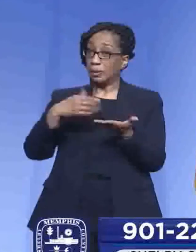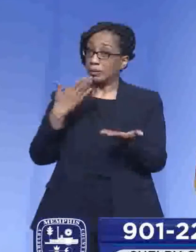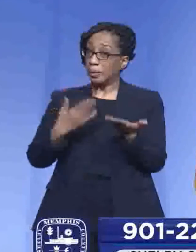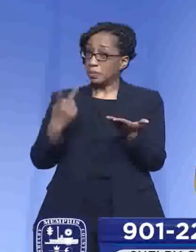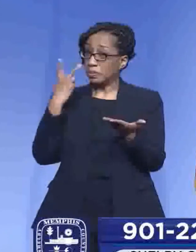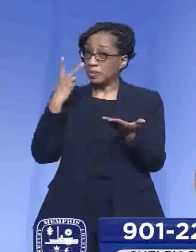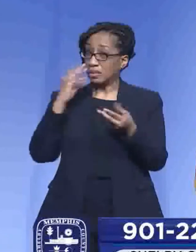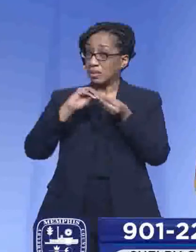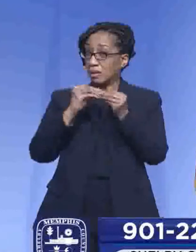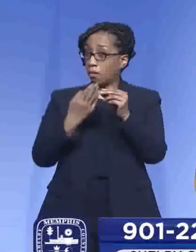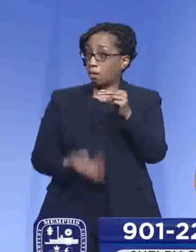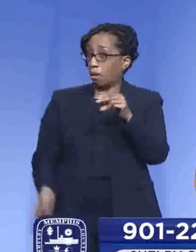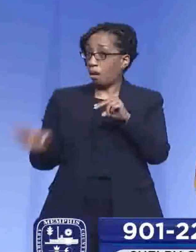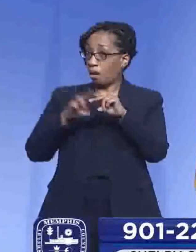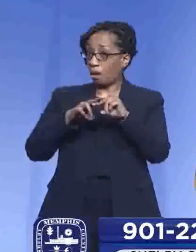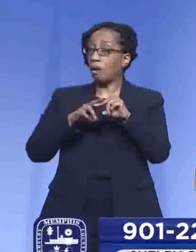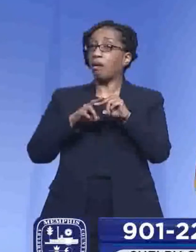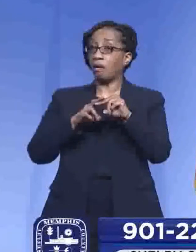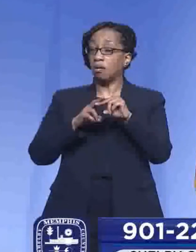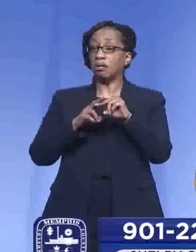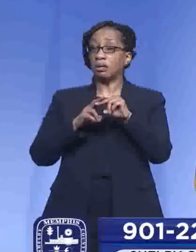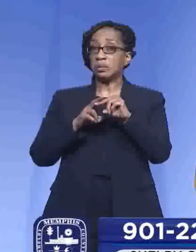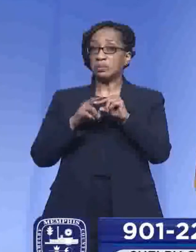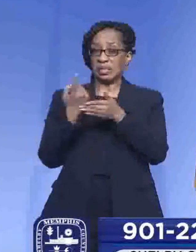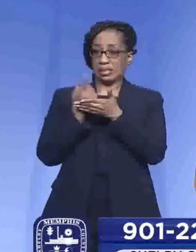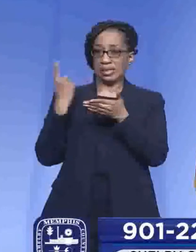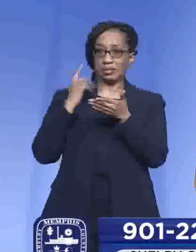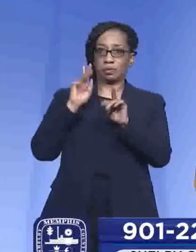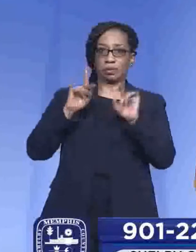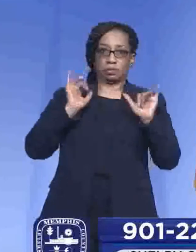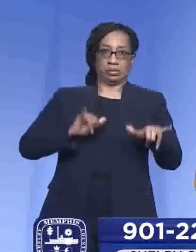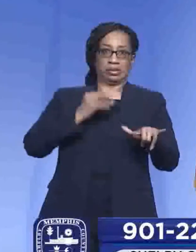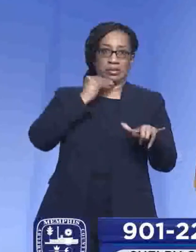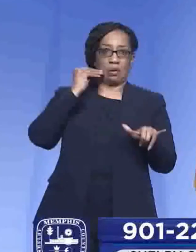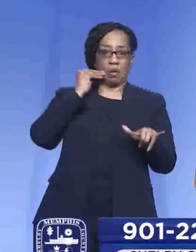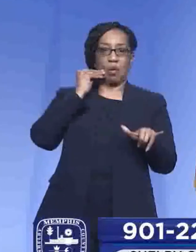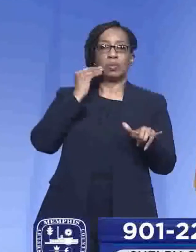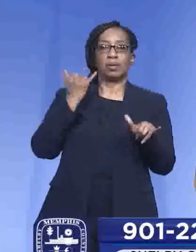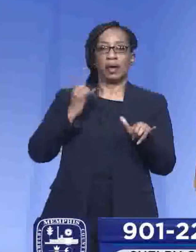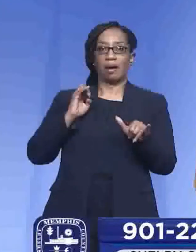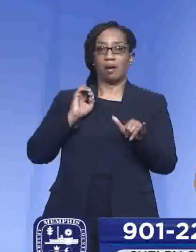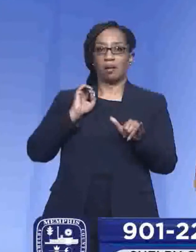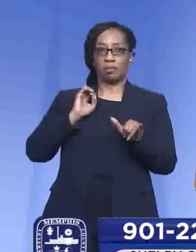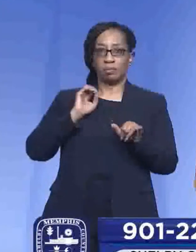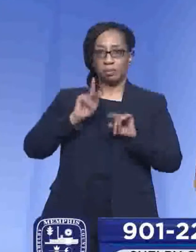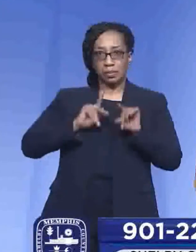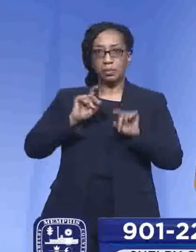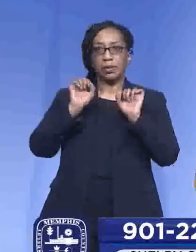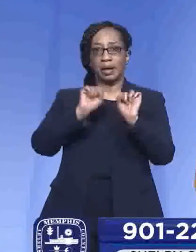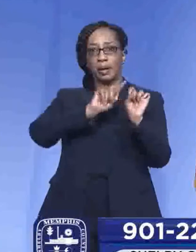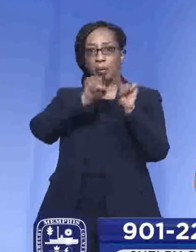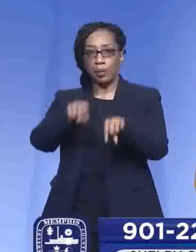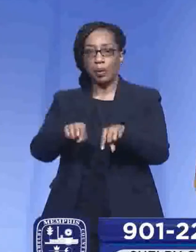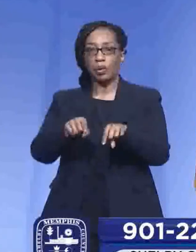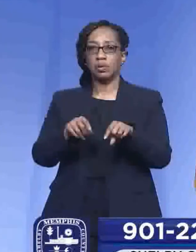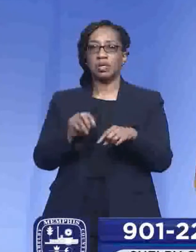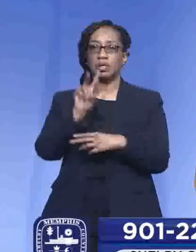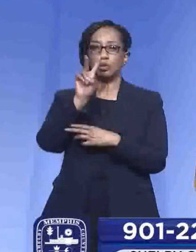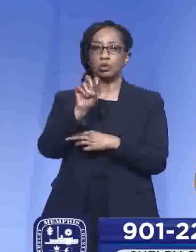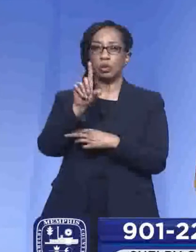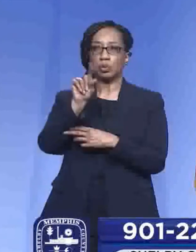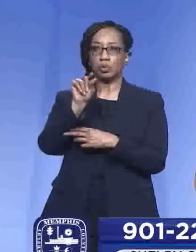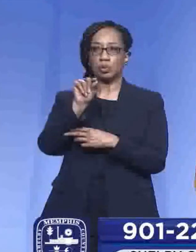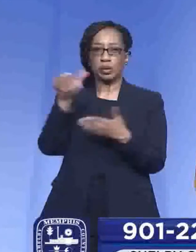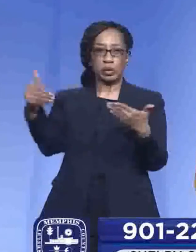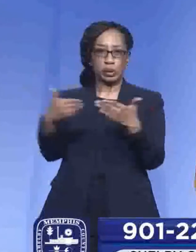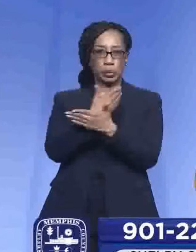increase again in the number of cases detected, because testing has rebounded. And we did have 220 new cases diagnosed